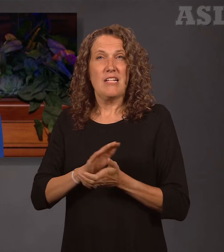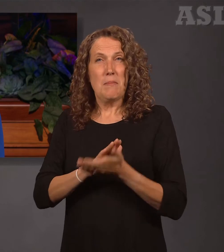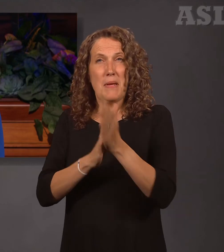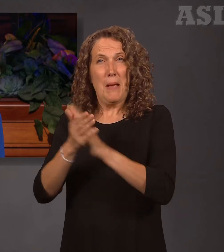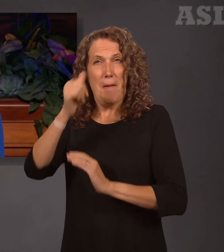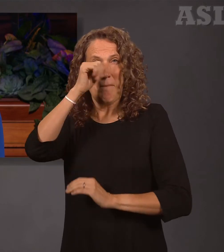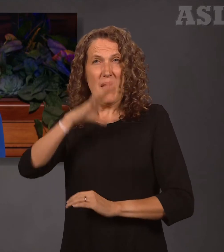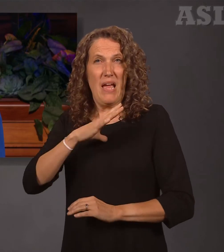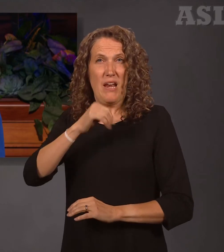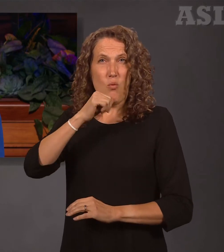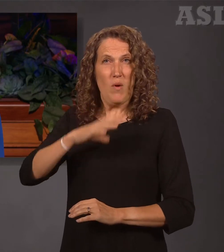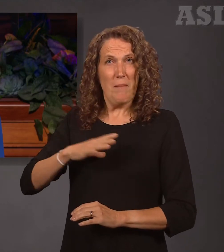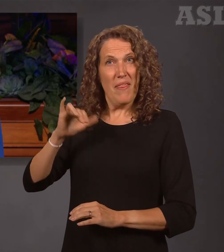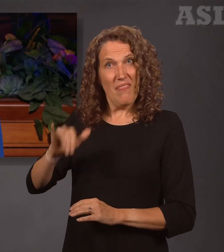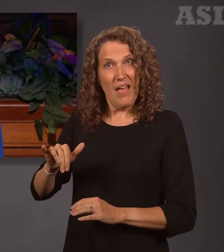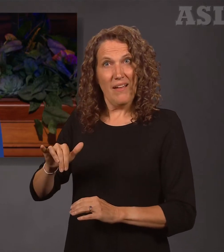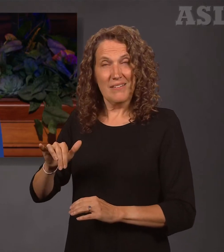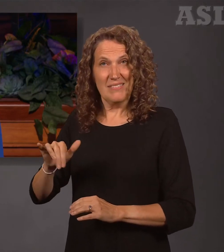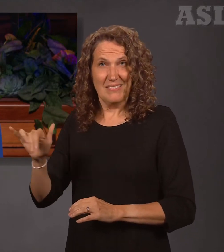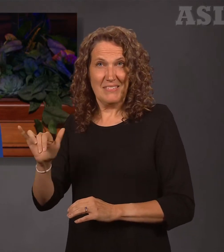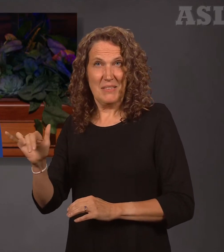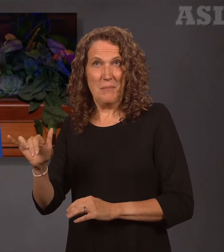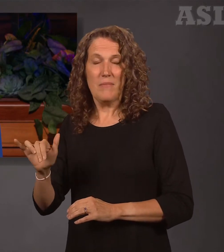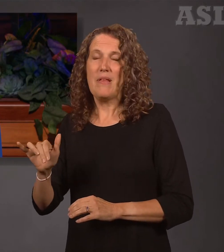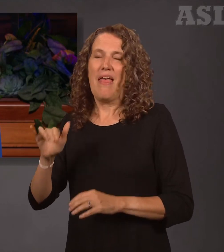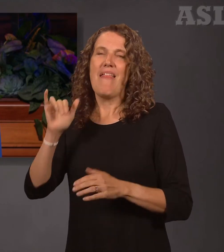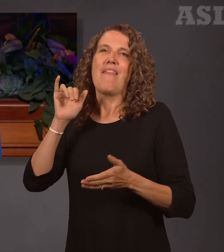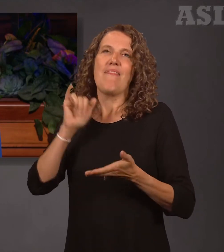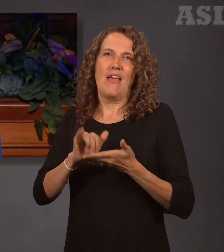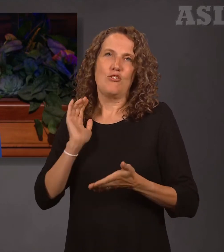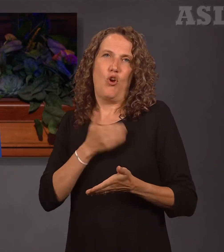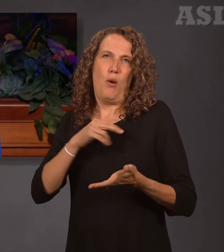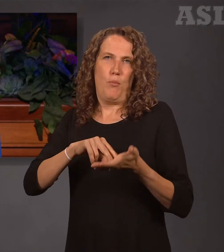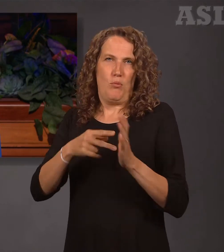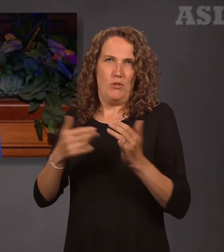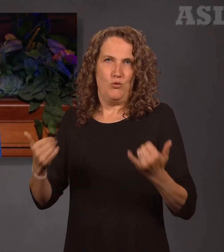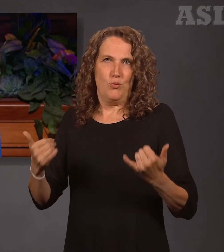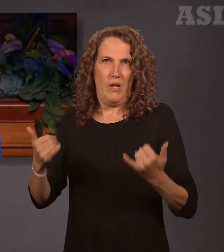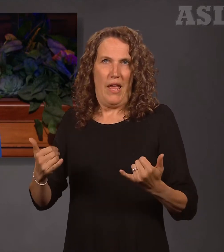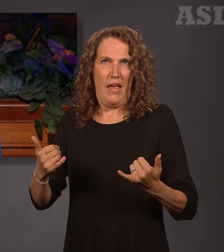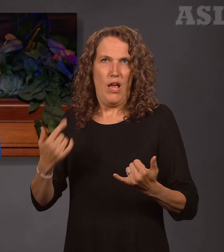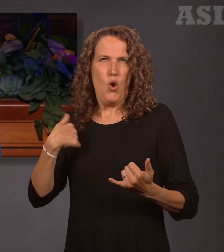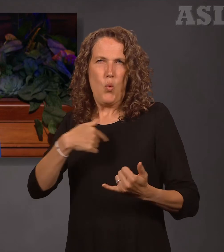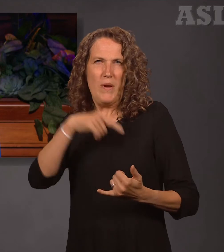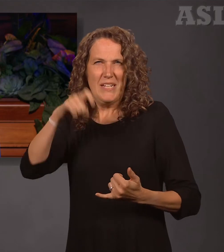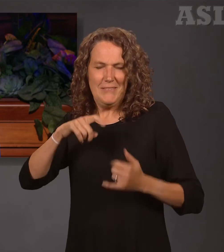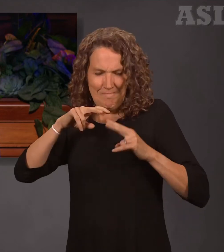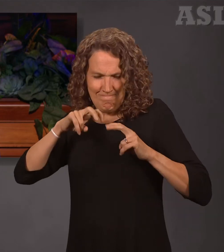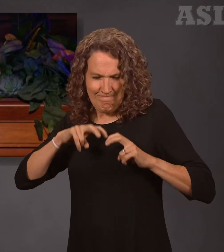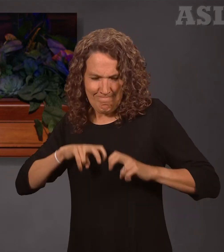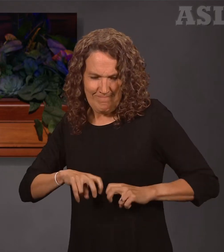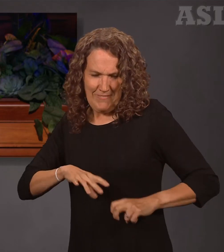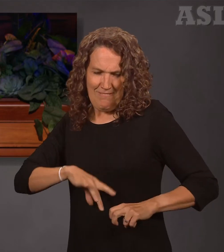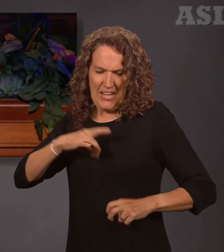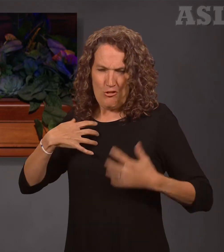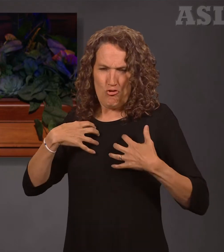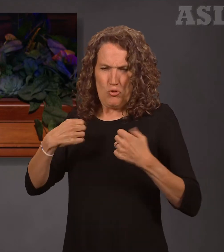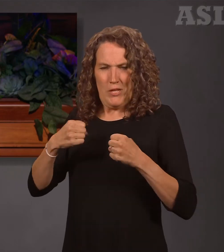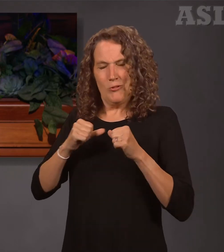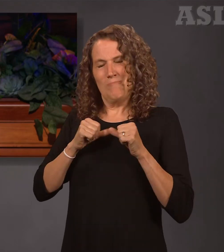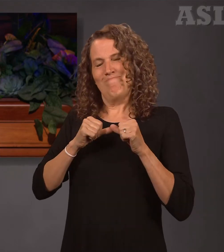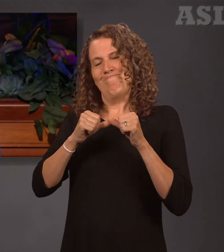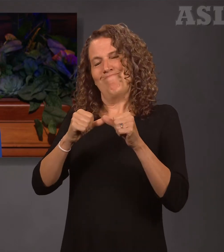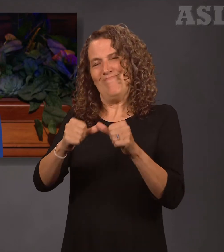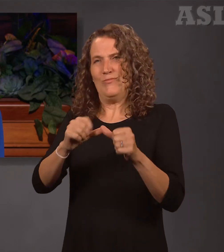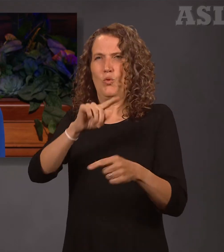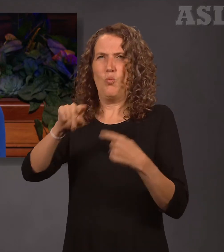and women is the call of our day disciples who dig deep to find the strength to keep pulling when called to walk